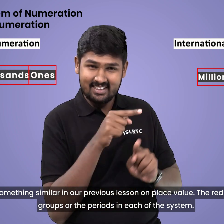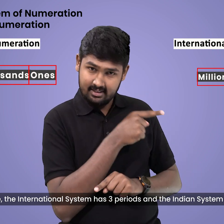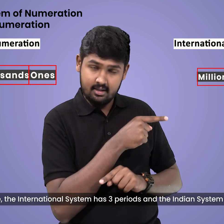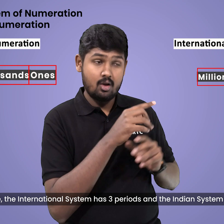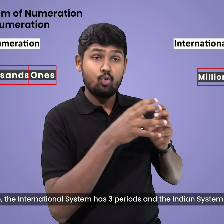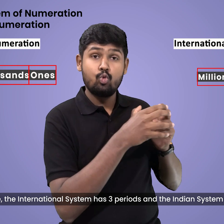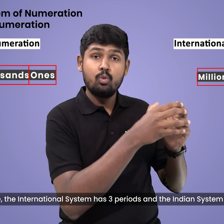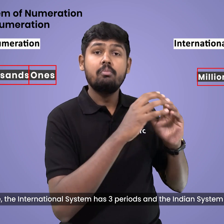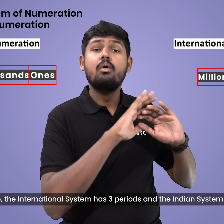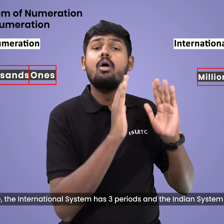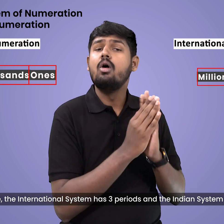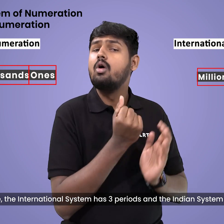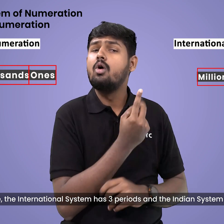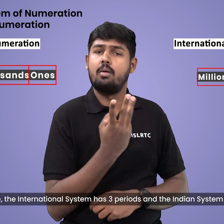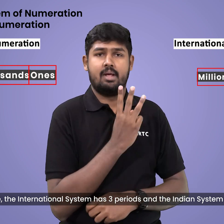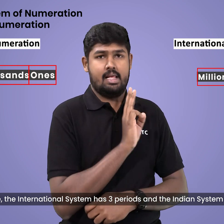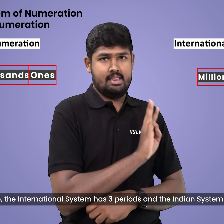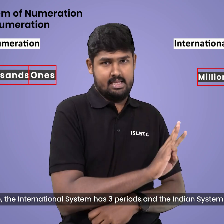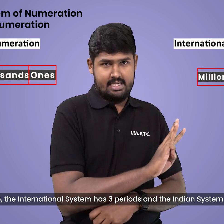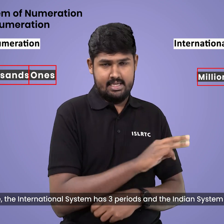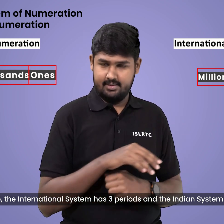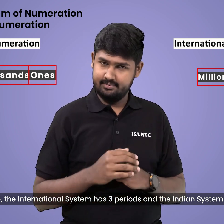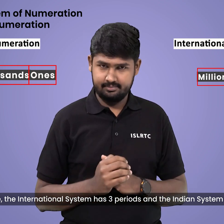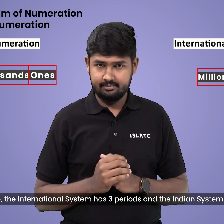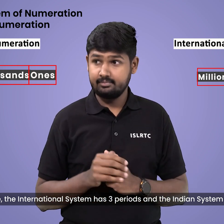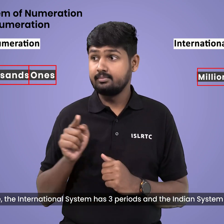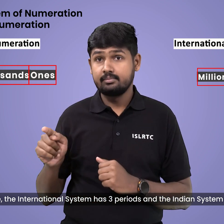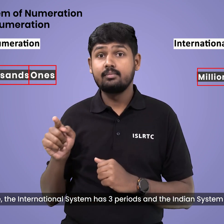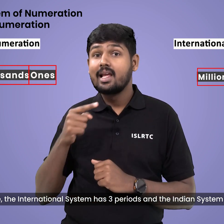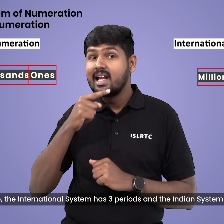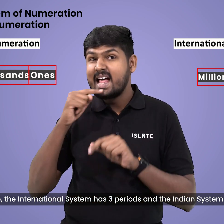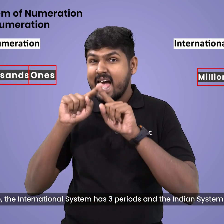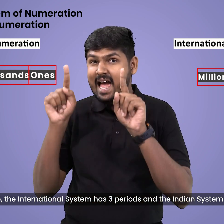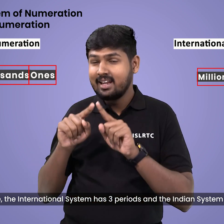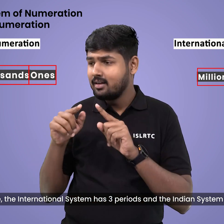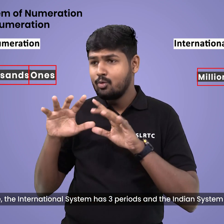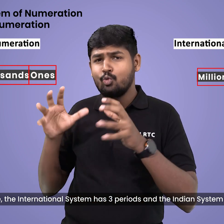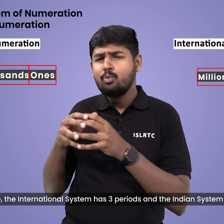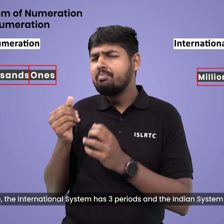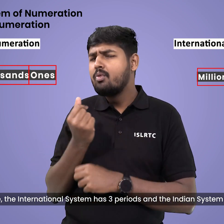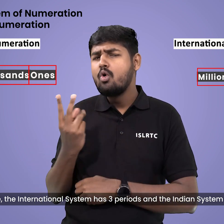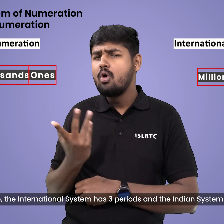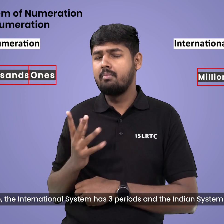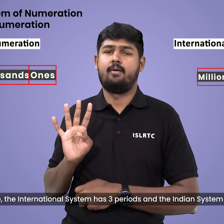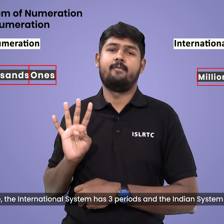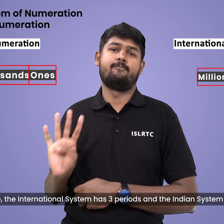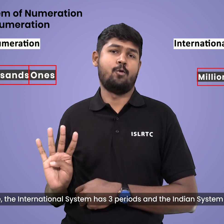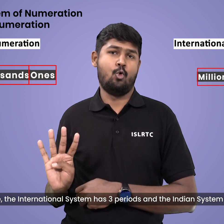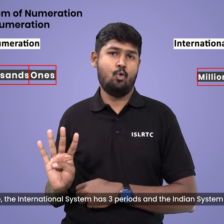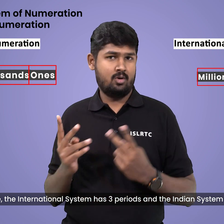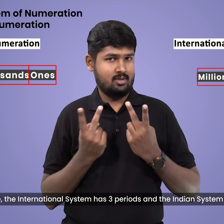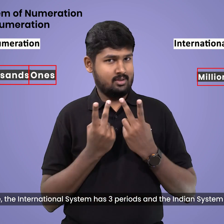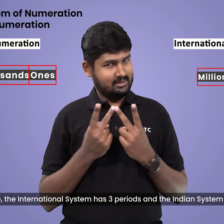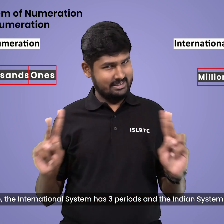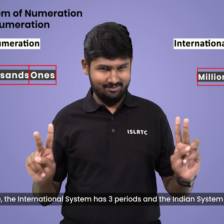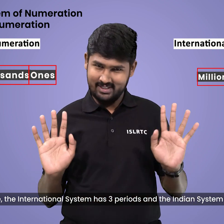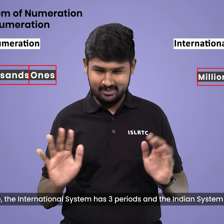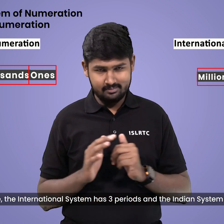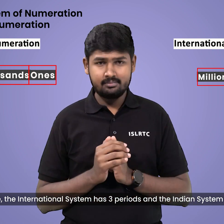For example, the international system has 3 periods and the Indian system has 4 periods.